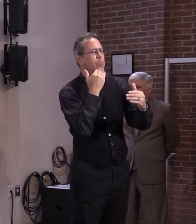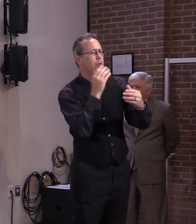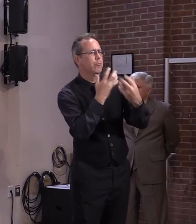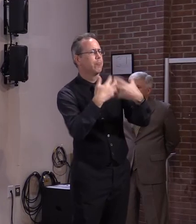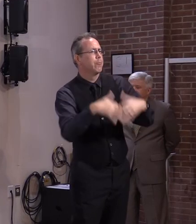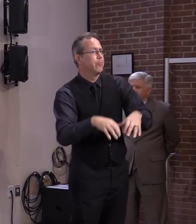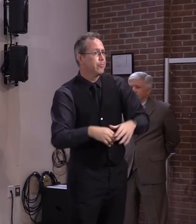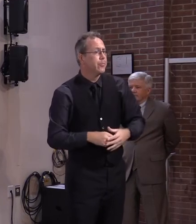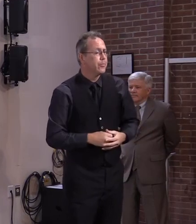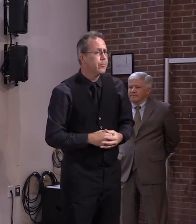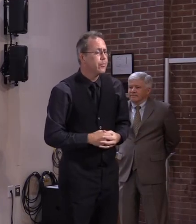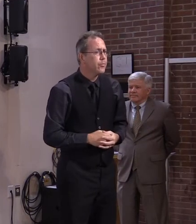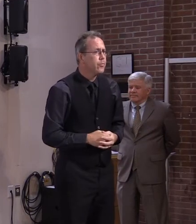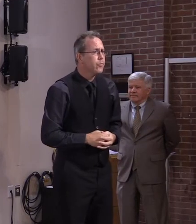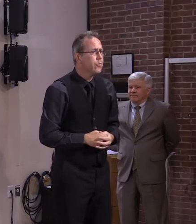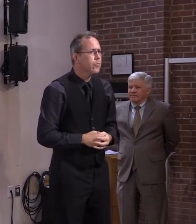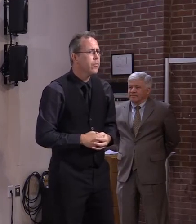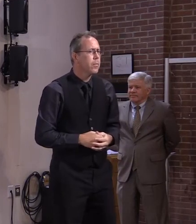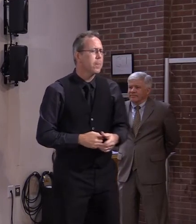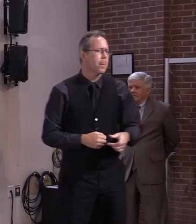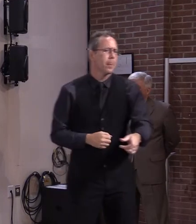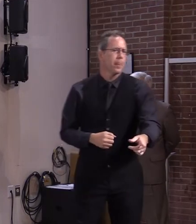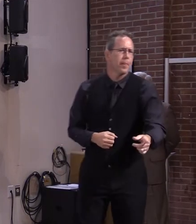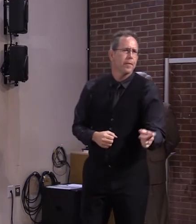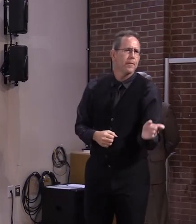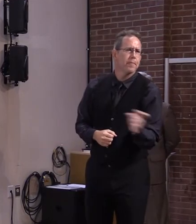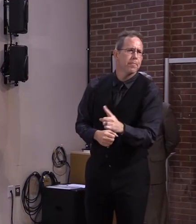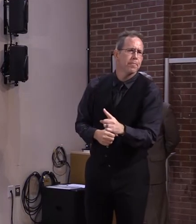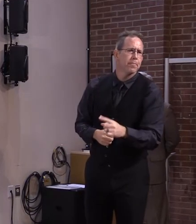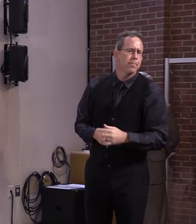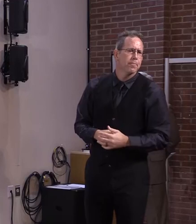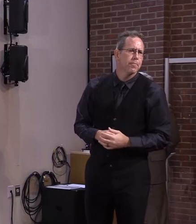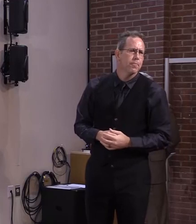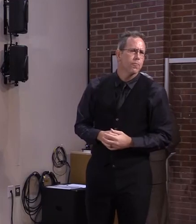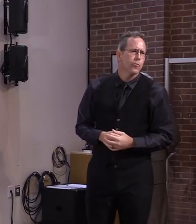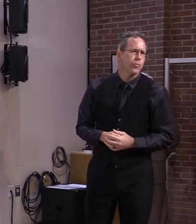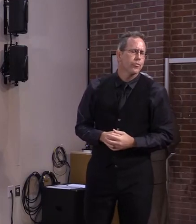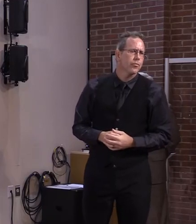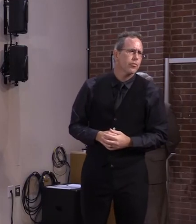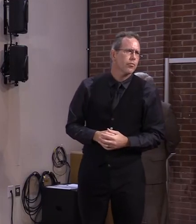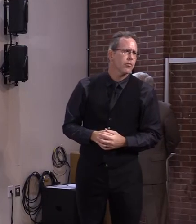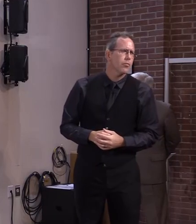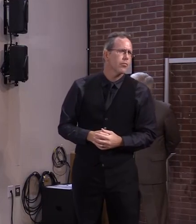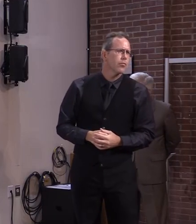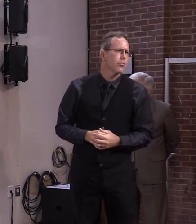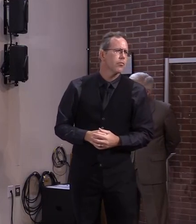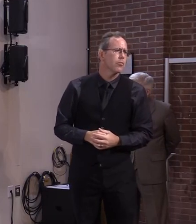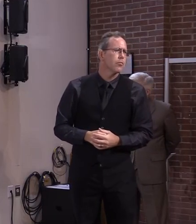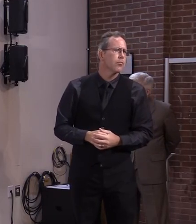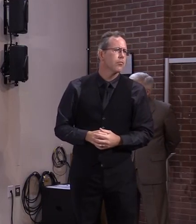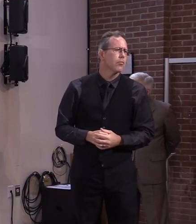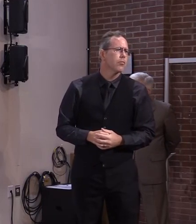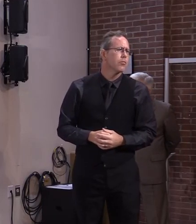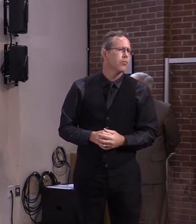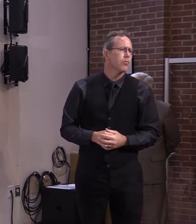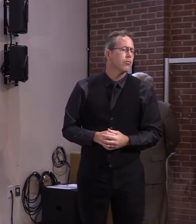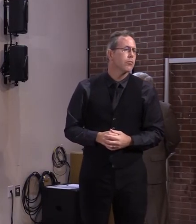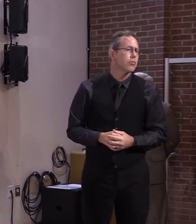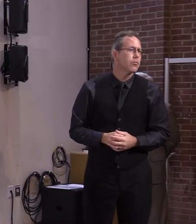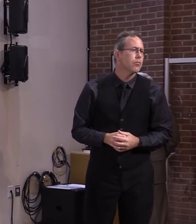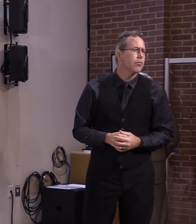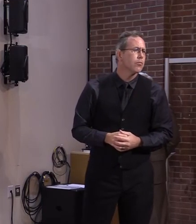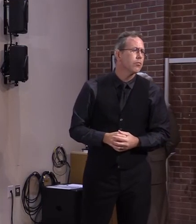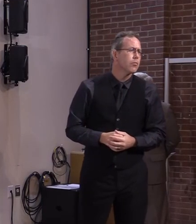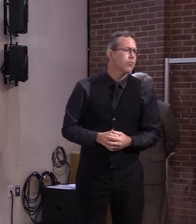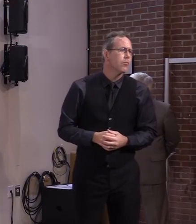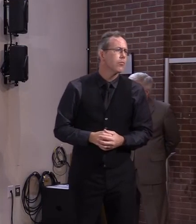That's great. So we are going to get the data more current in the coming week, but still a day